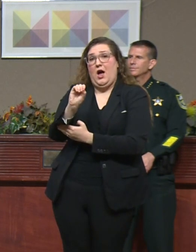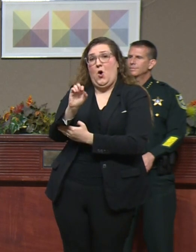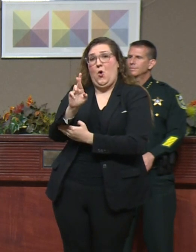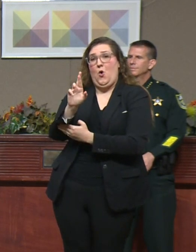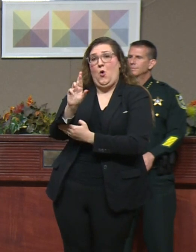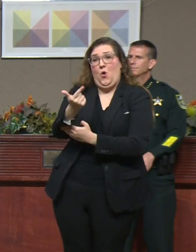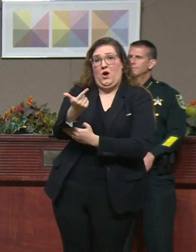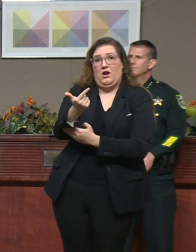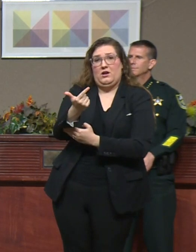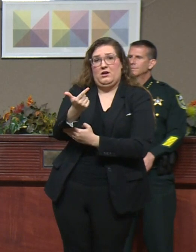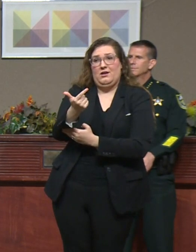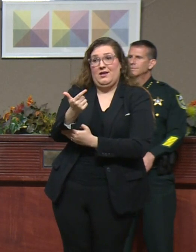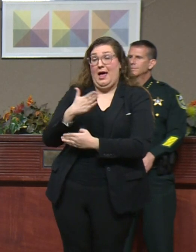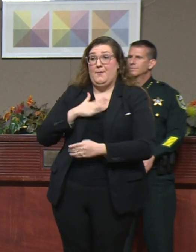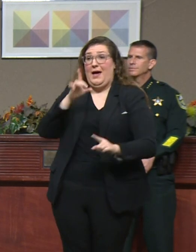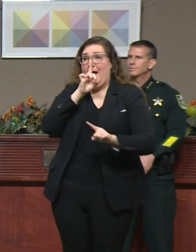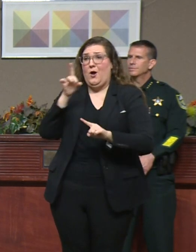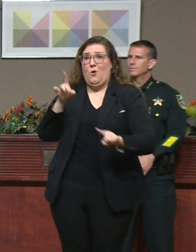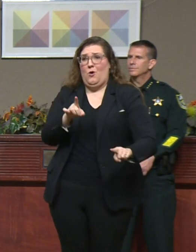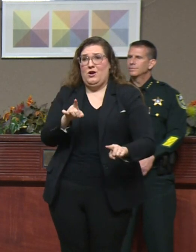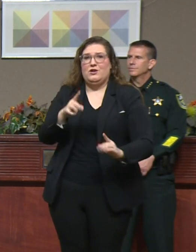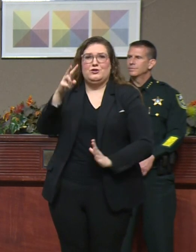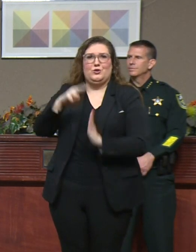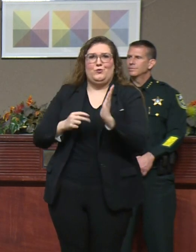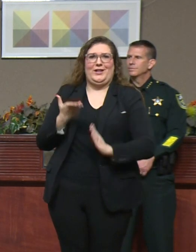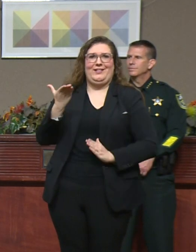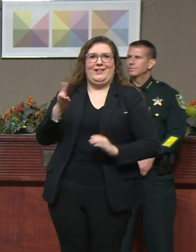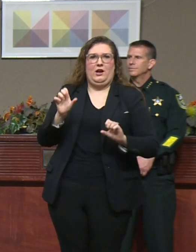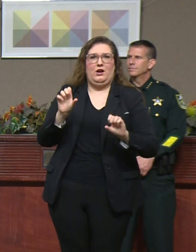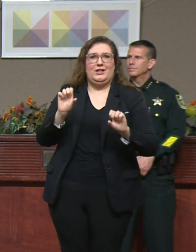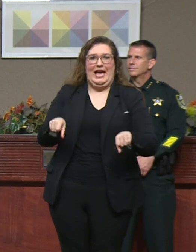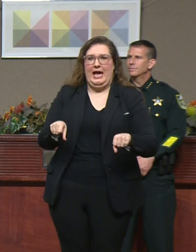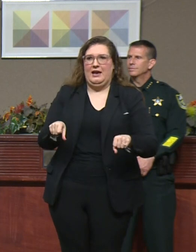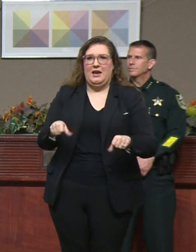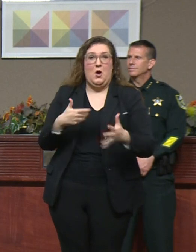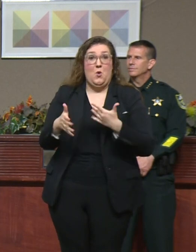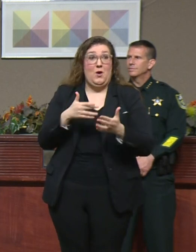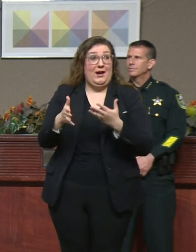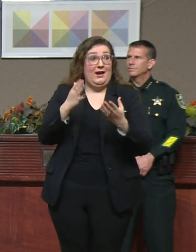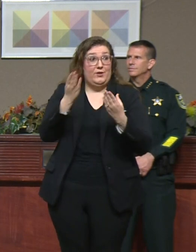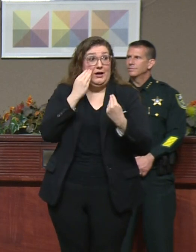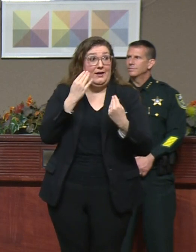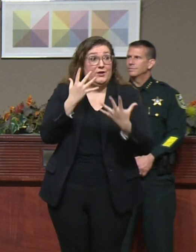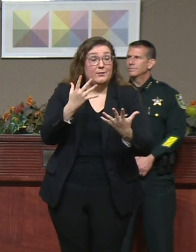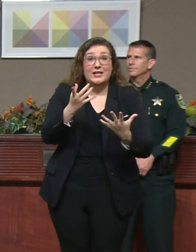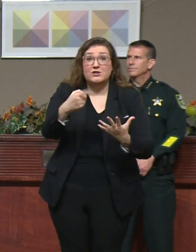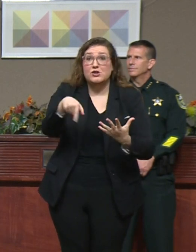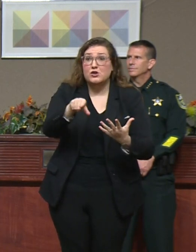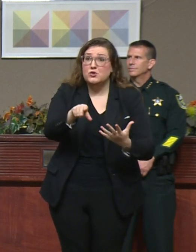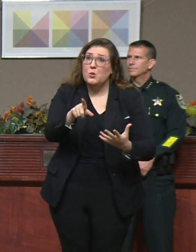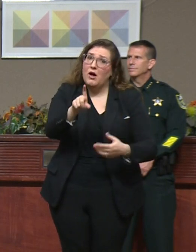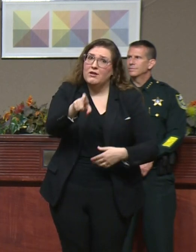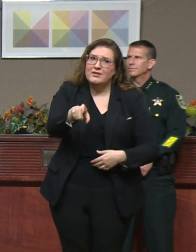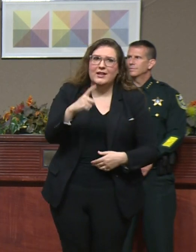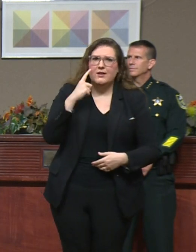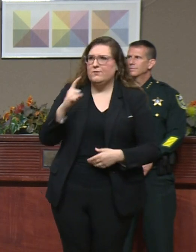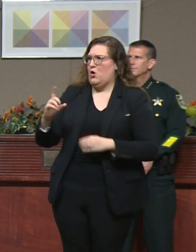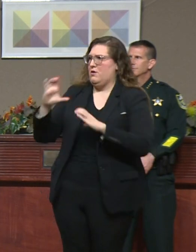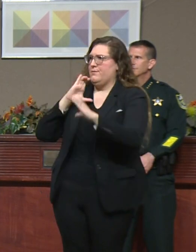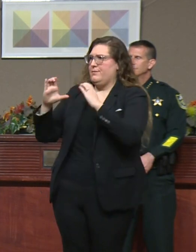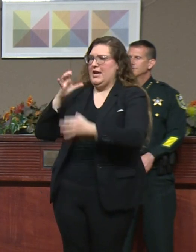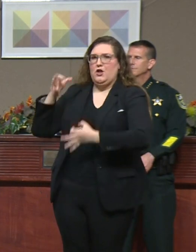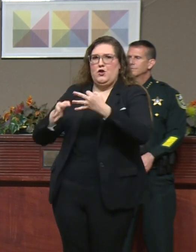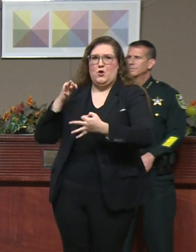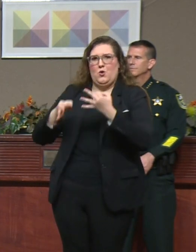any other additional information that would be necessary for you in your interactions with the court. Additionally, for the most updated